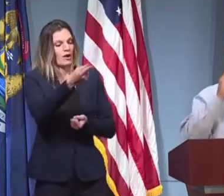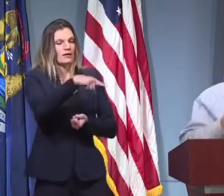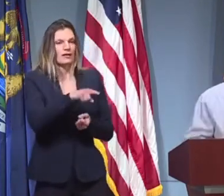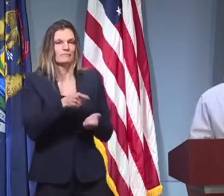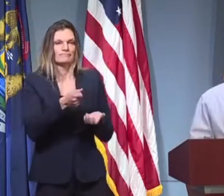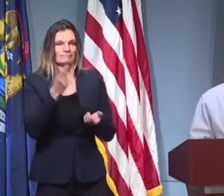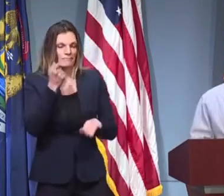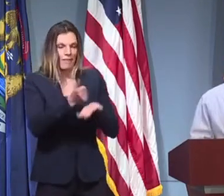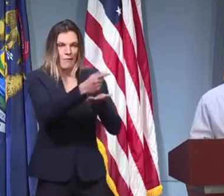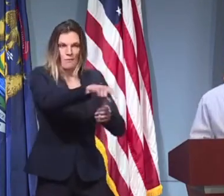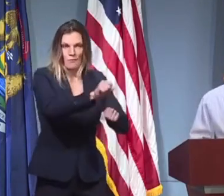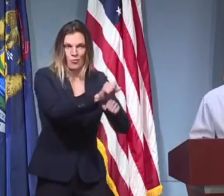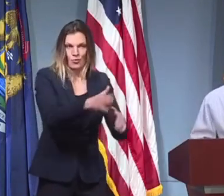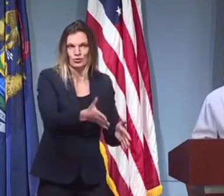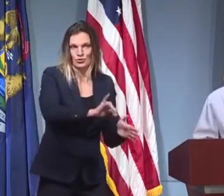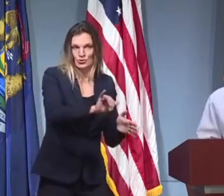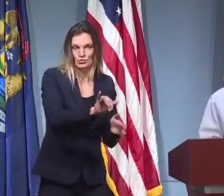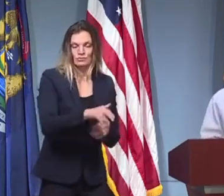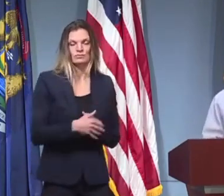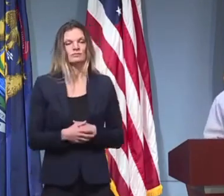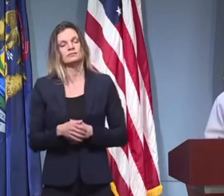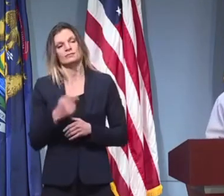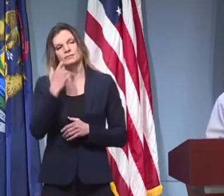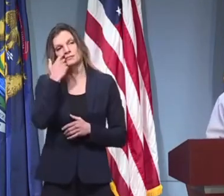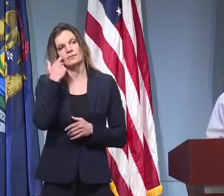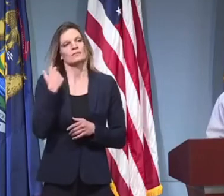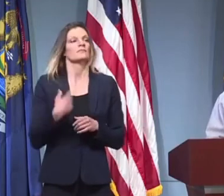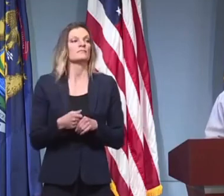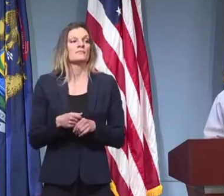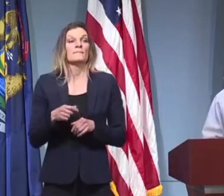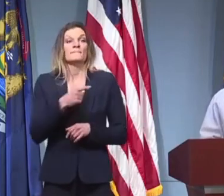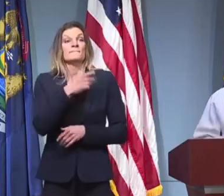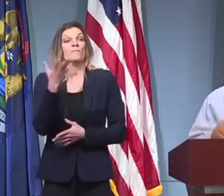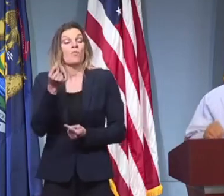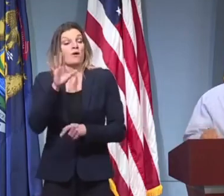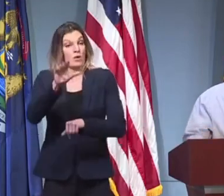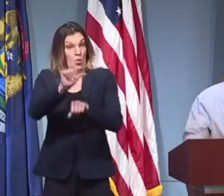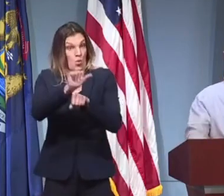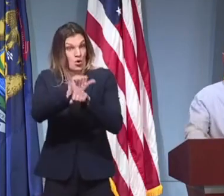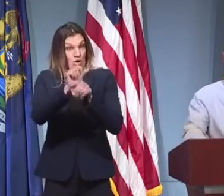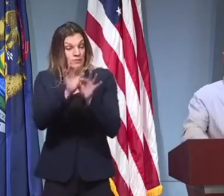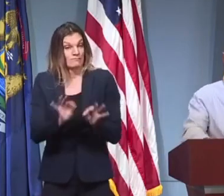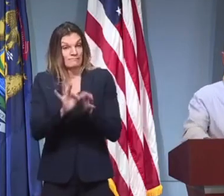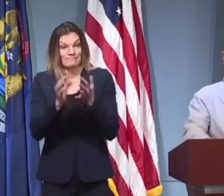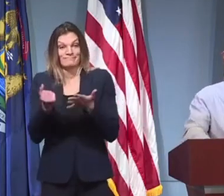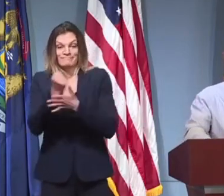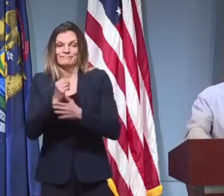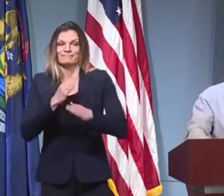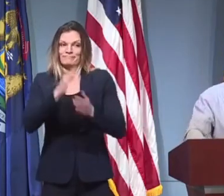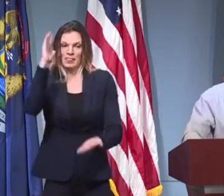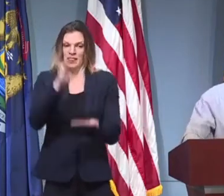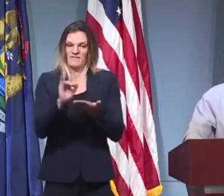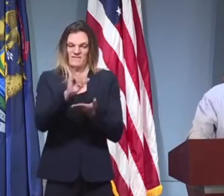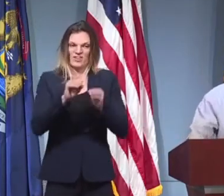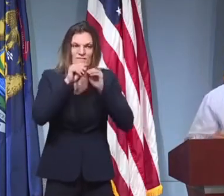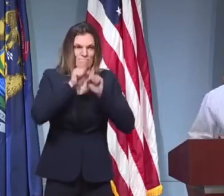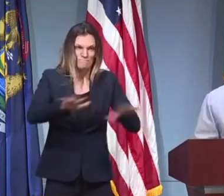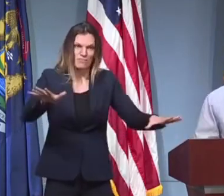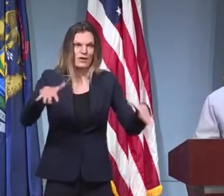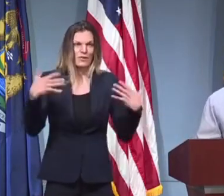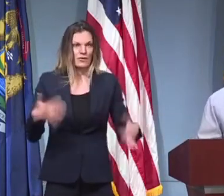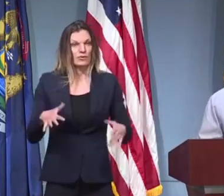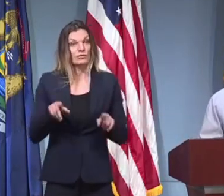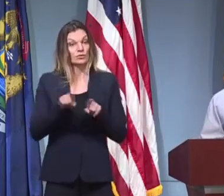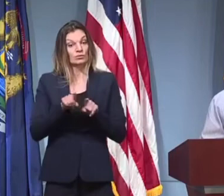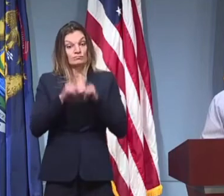train workers that covers, at a minimum, workplace infection control practices, the proper use of PPE, steps